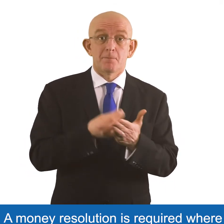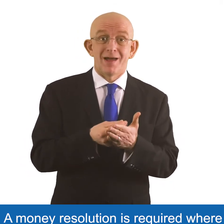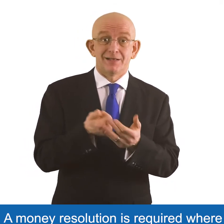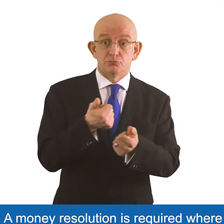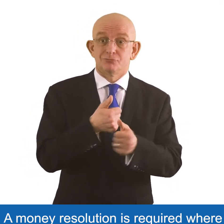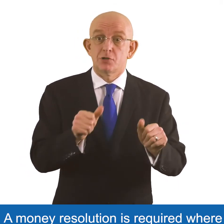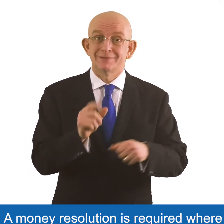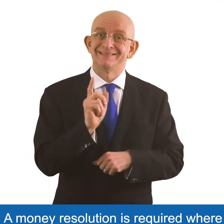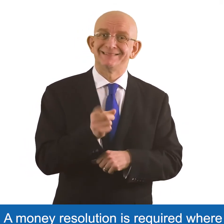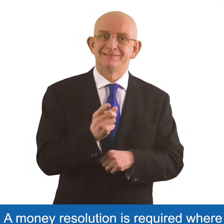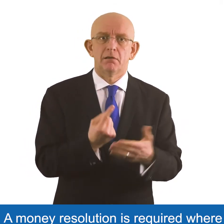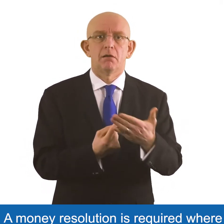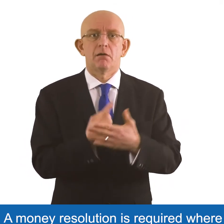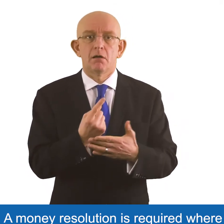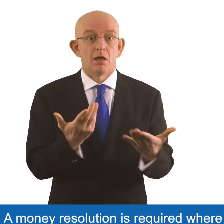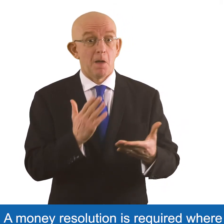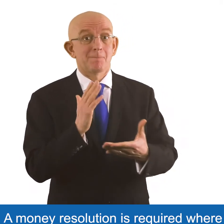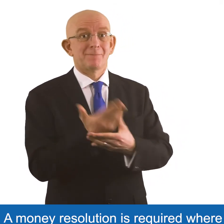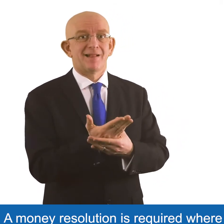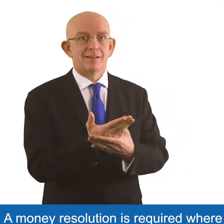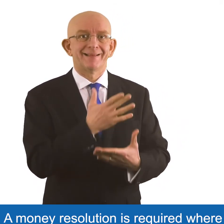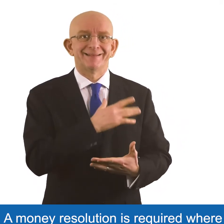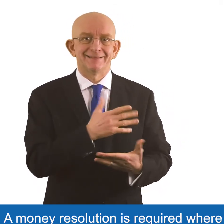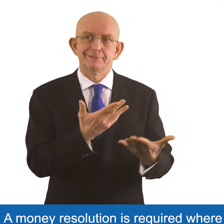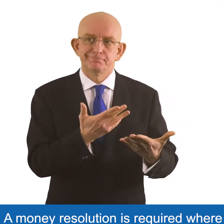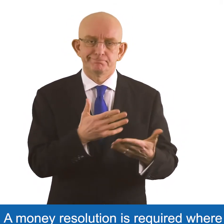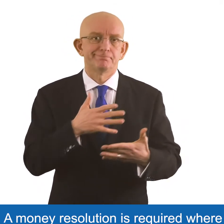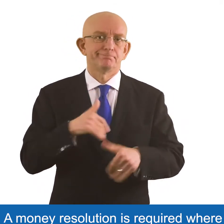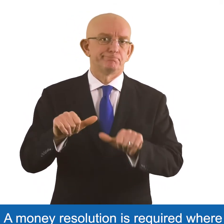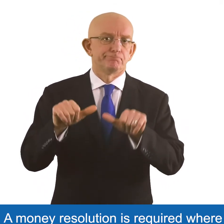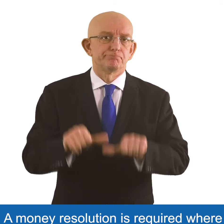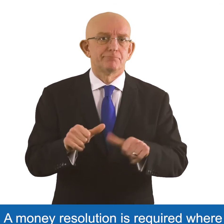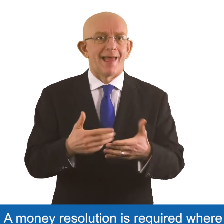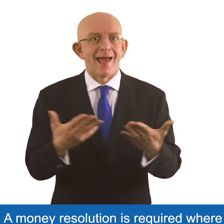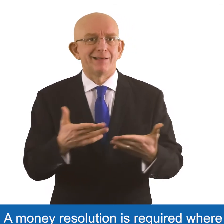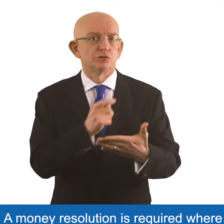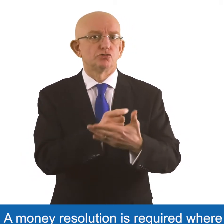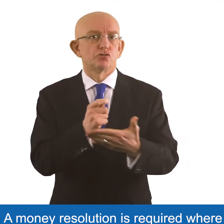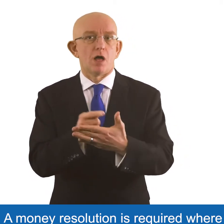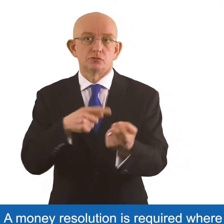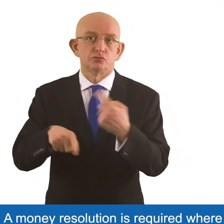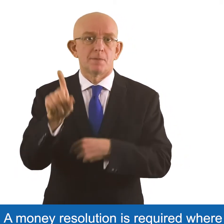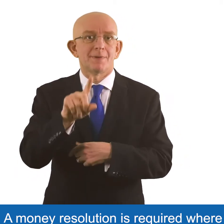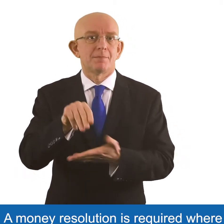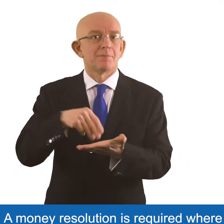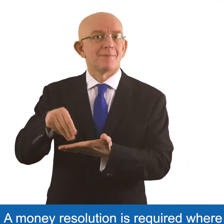A money resolution is required when a bill authorises new charges on the public revenue.